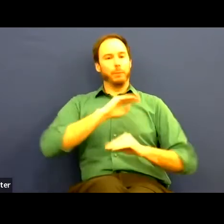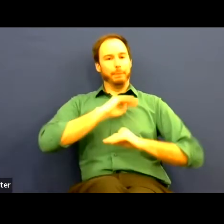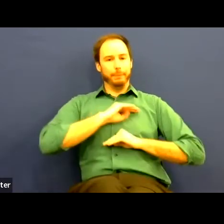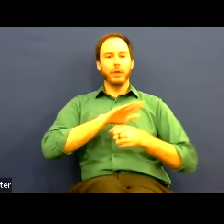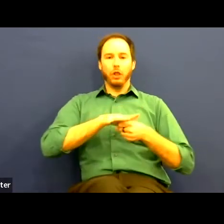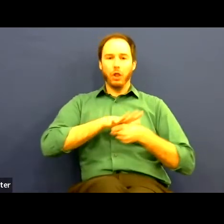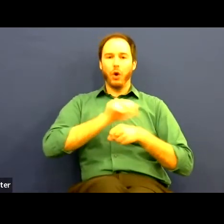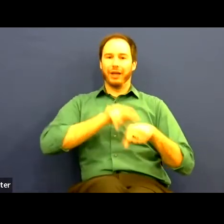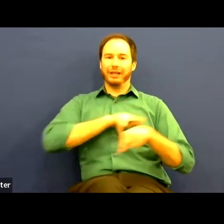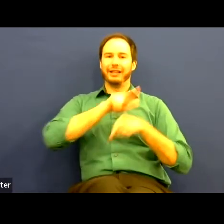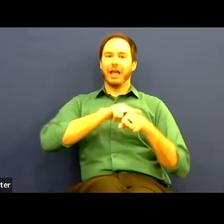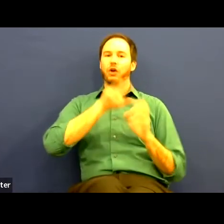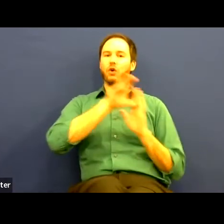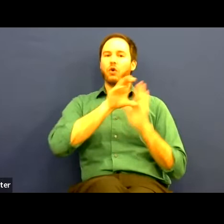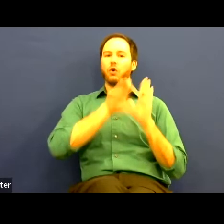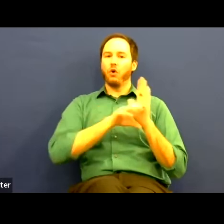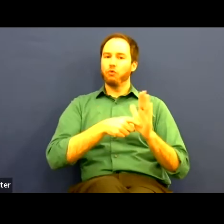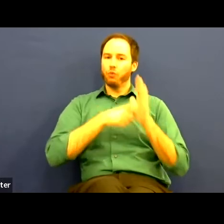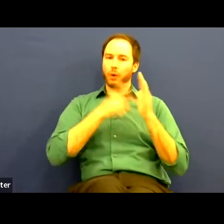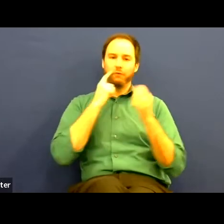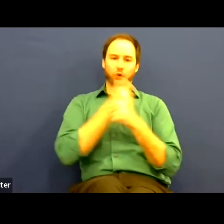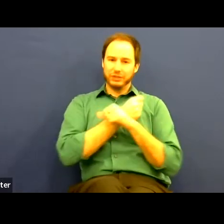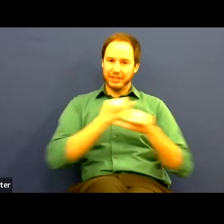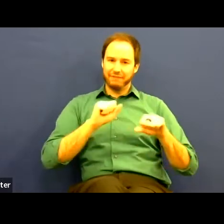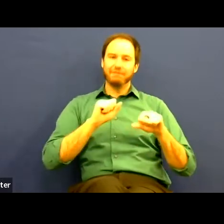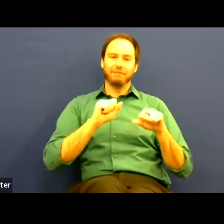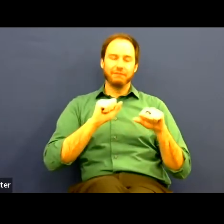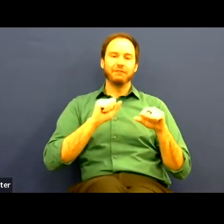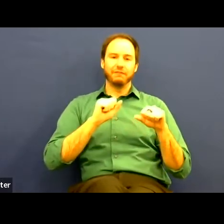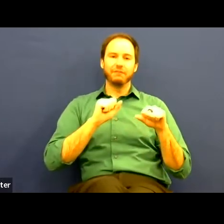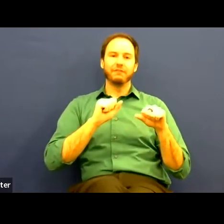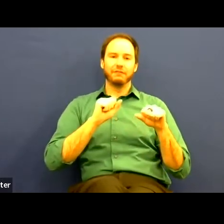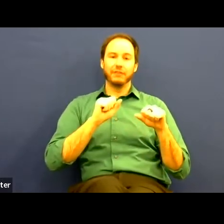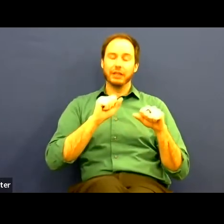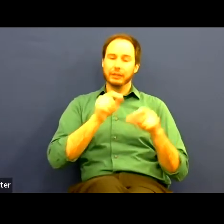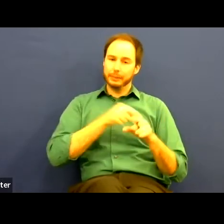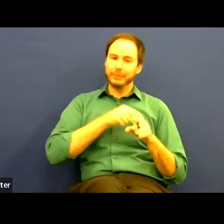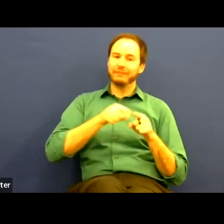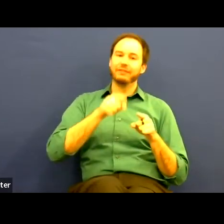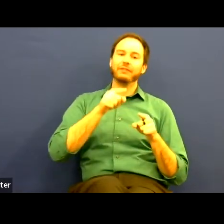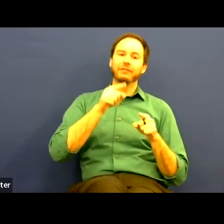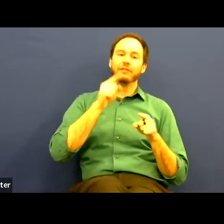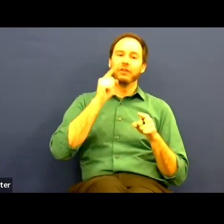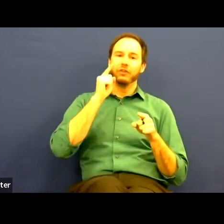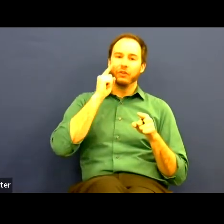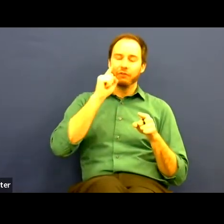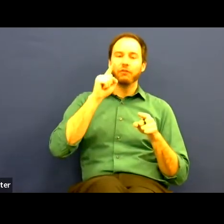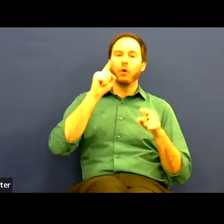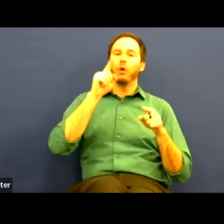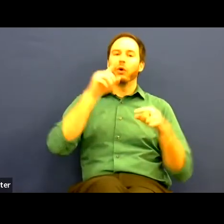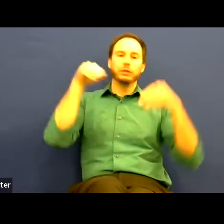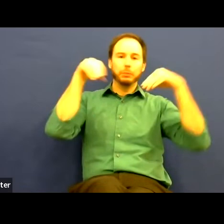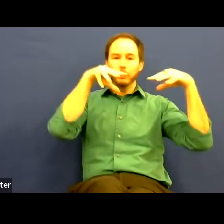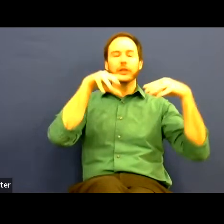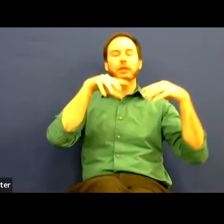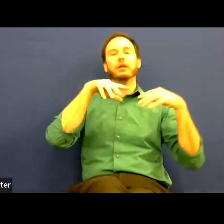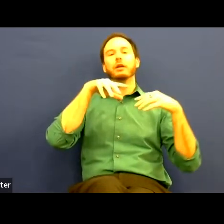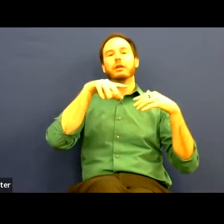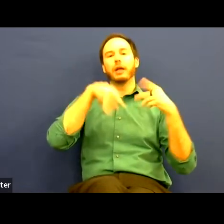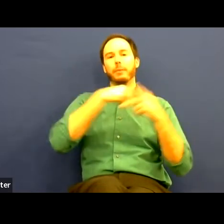code requirements for life safety provision, specifically for sprinkler protection and things of that nature.